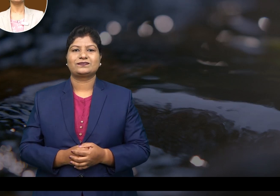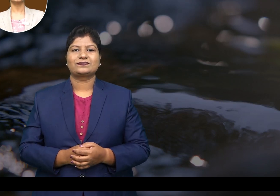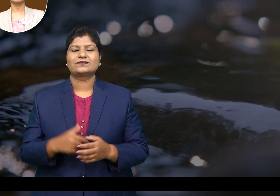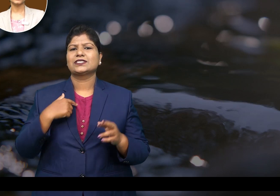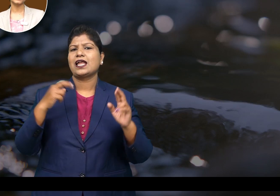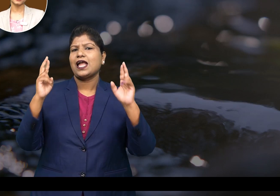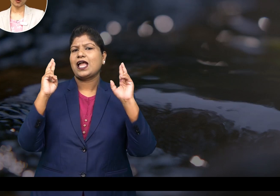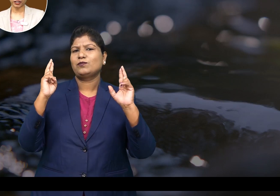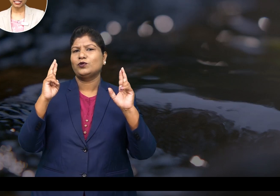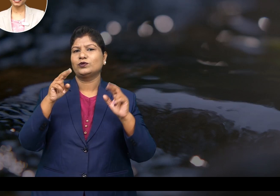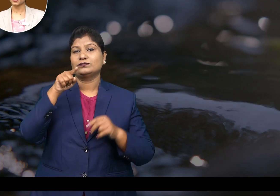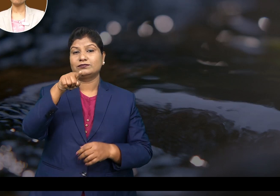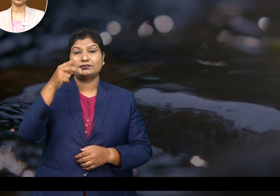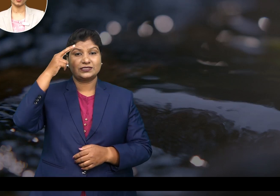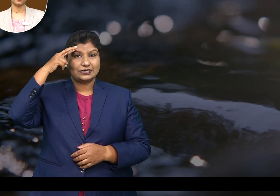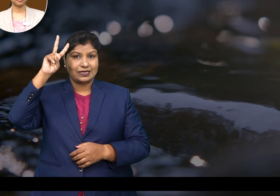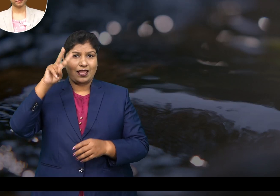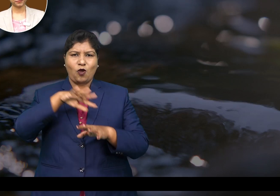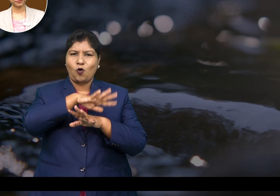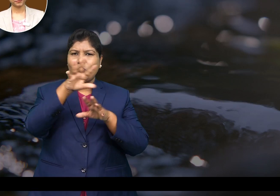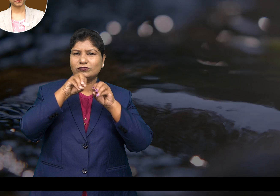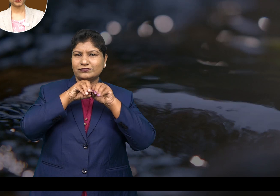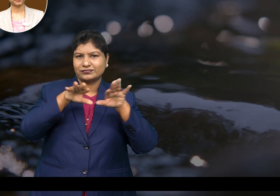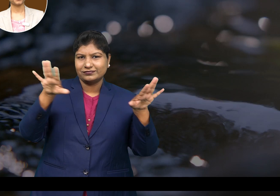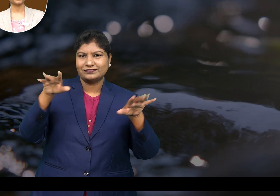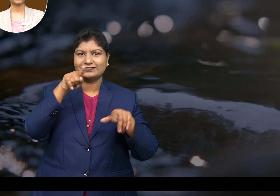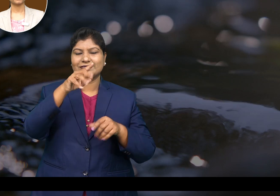I hope you create this awareness in everyone.